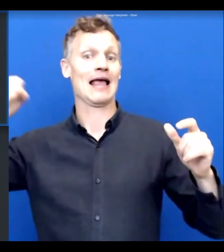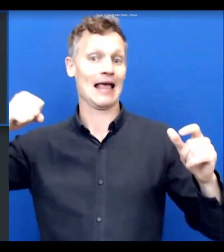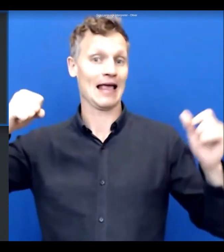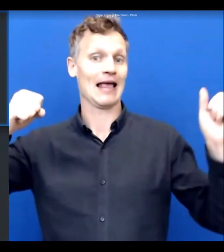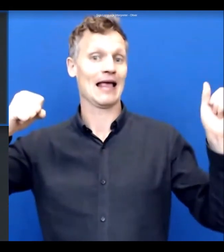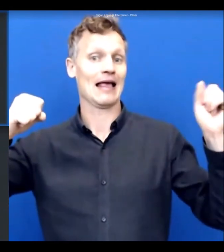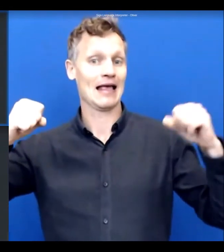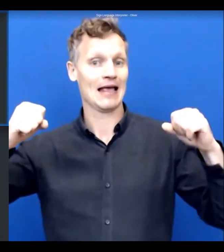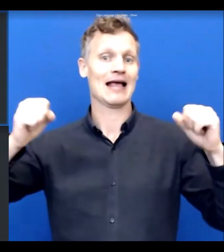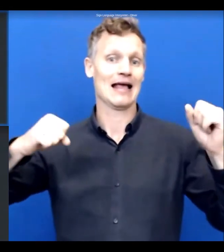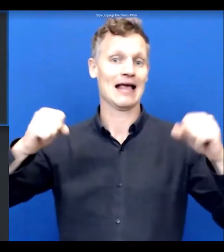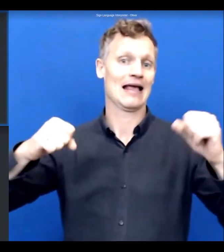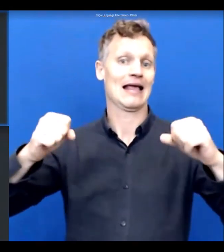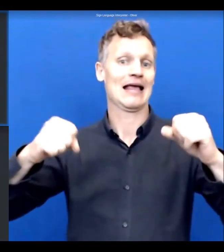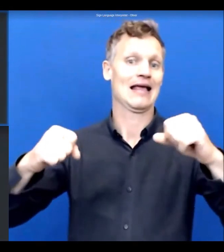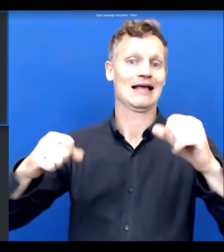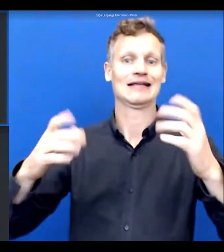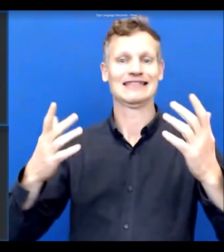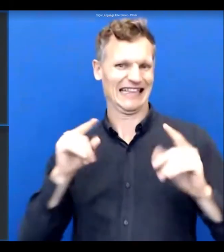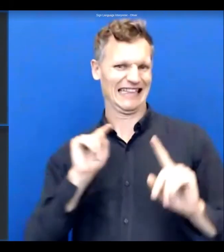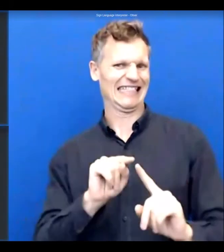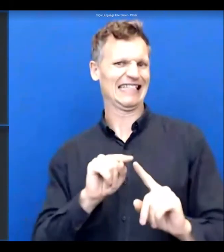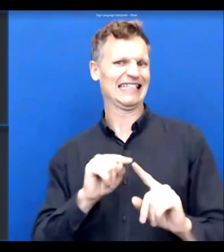I answered to your question.